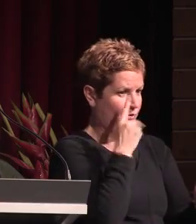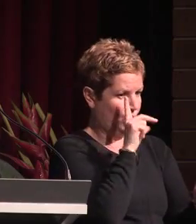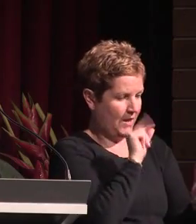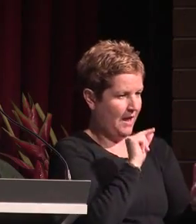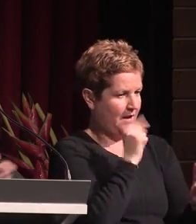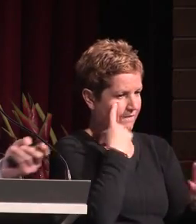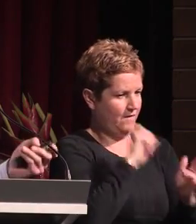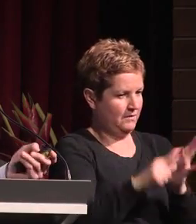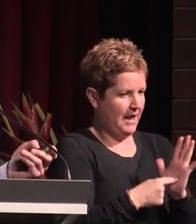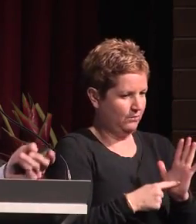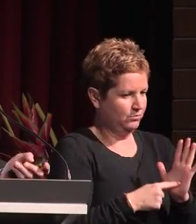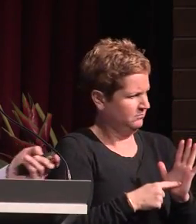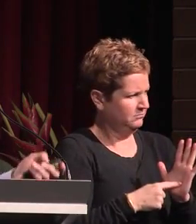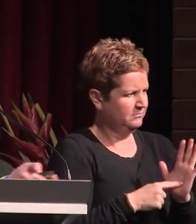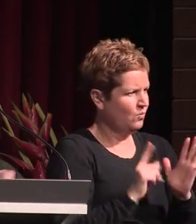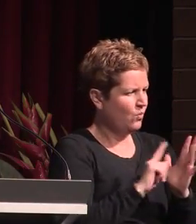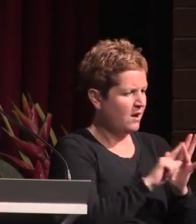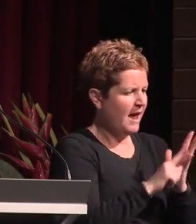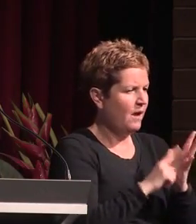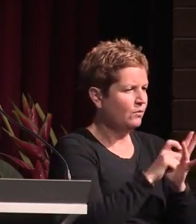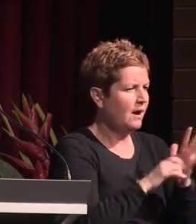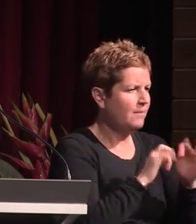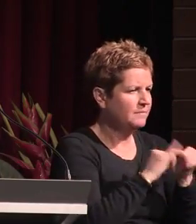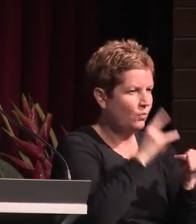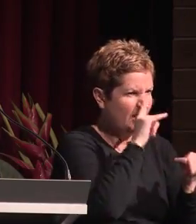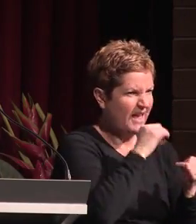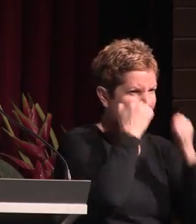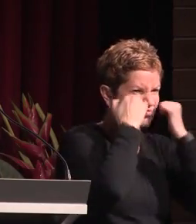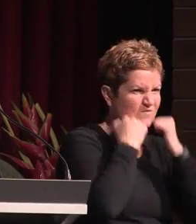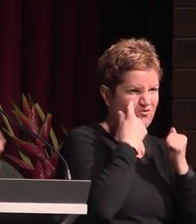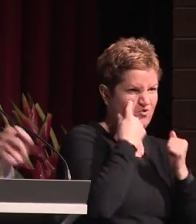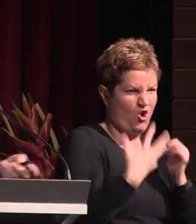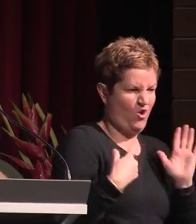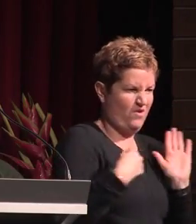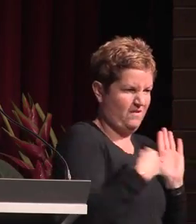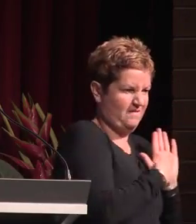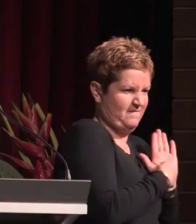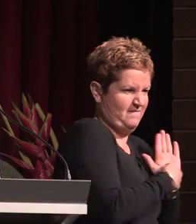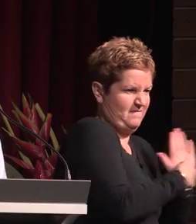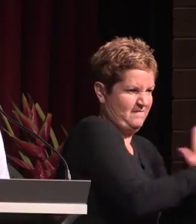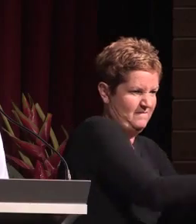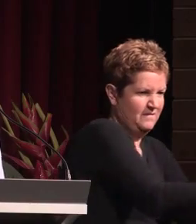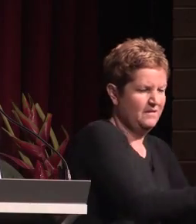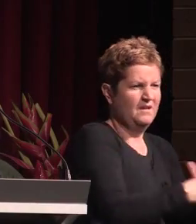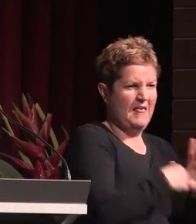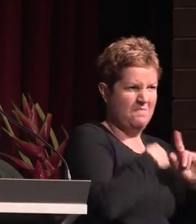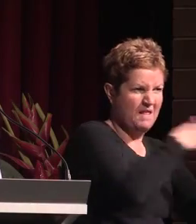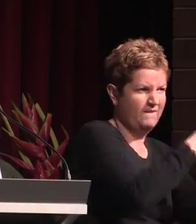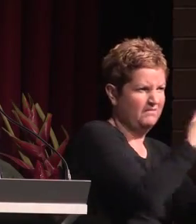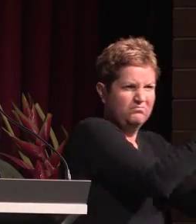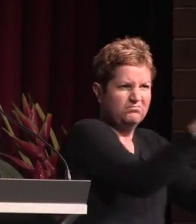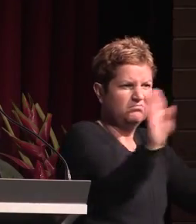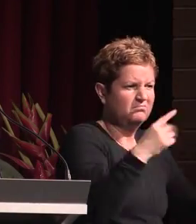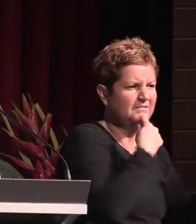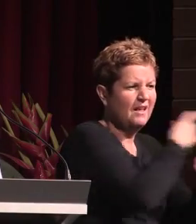or find out what are those outcomes that we can demonstrate, and that we can then communicate those benefits to the wider community.